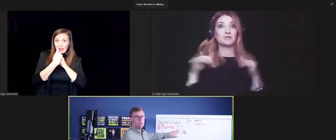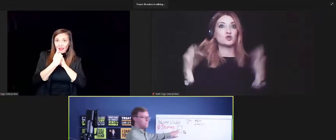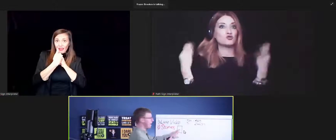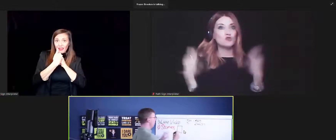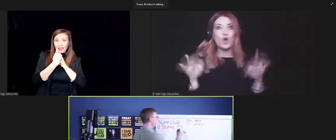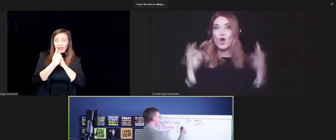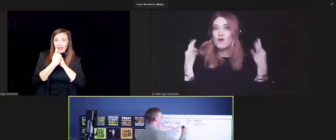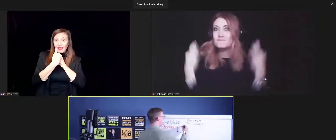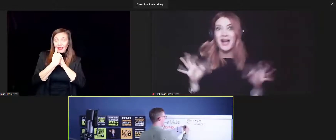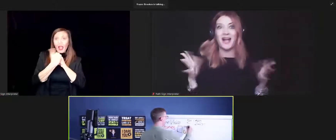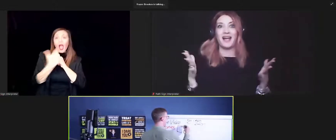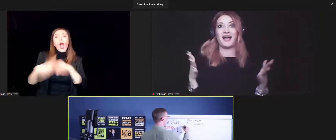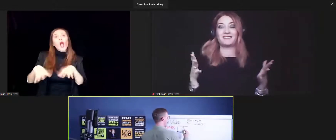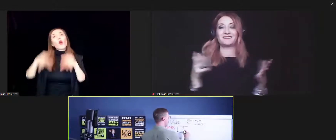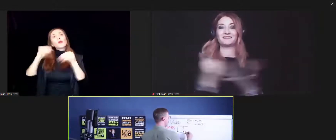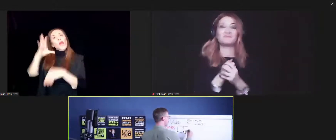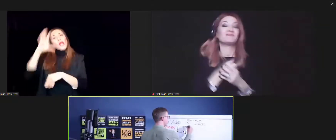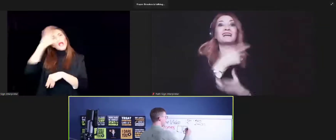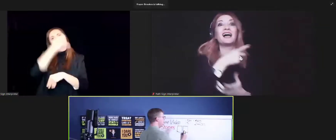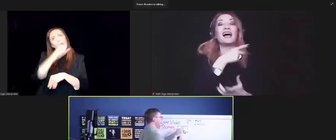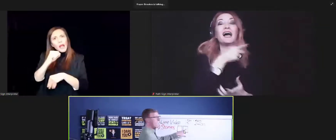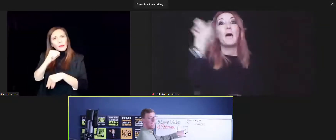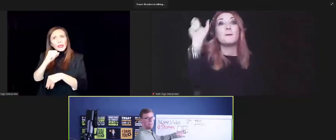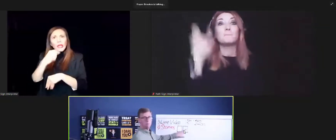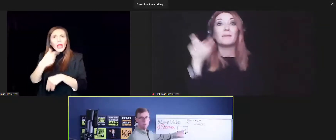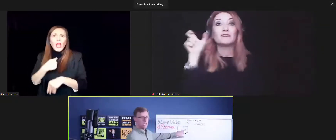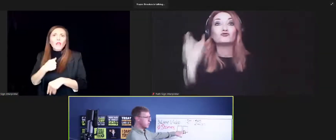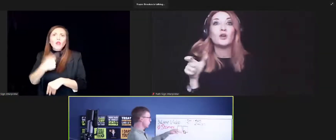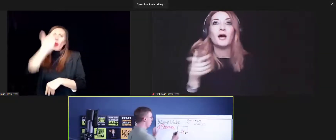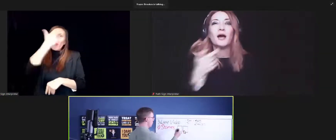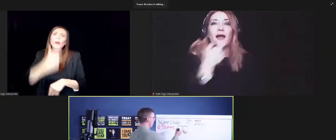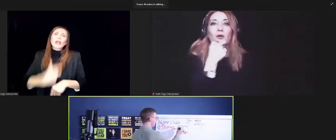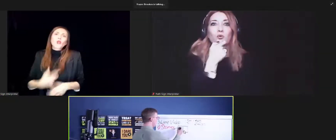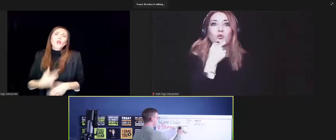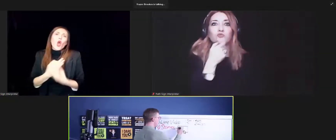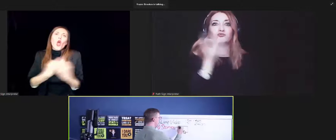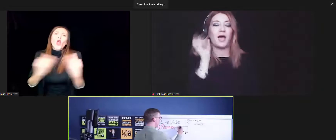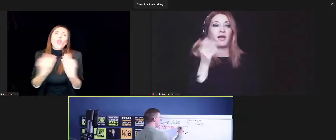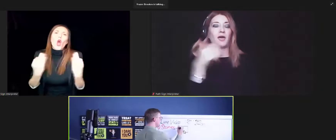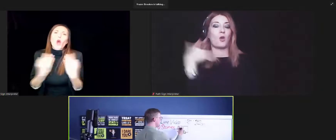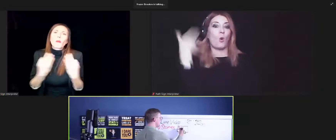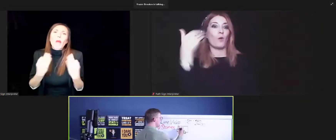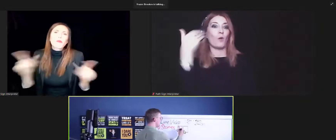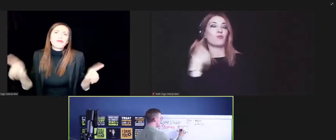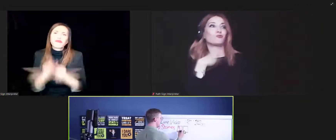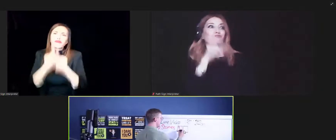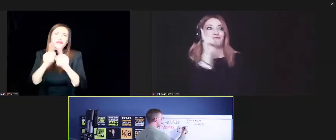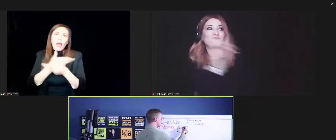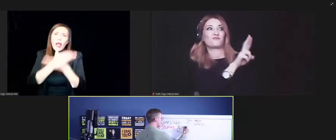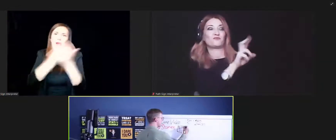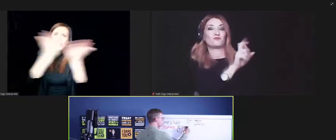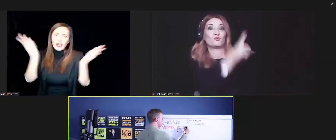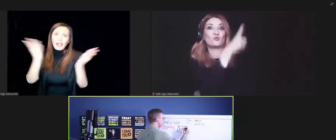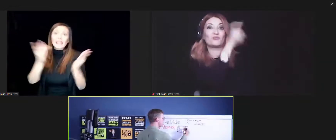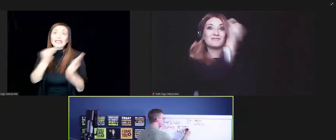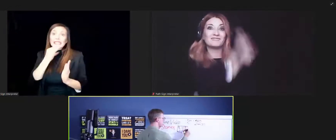with your family, playing games. These are stories, by the way, behind the scenes.